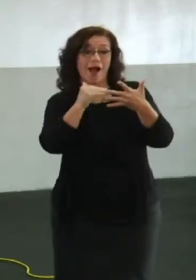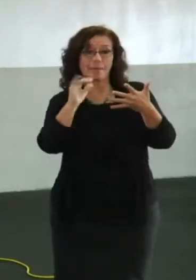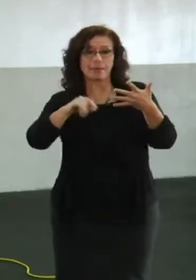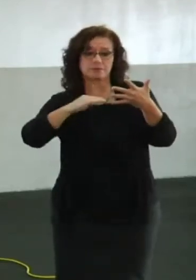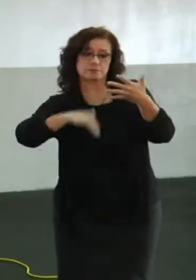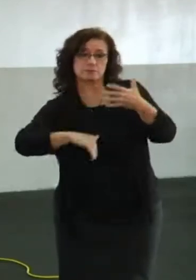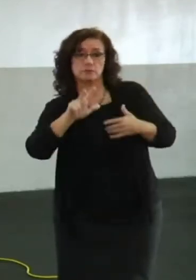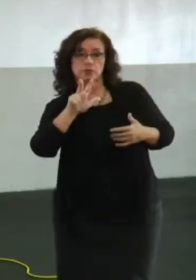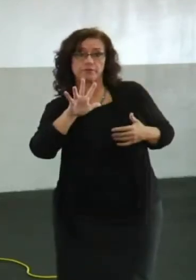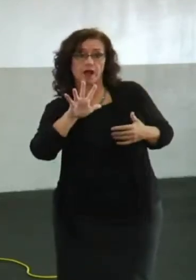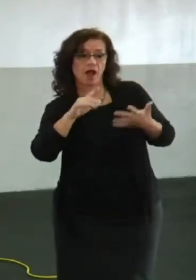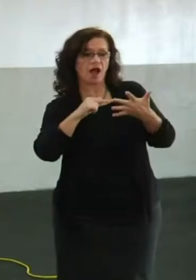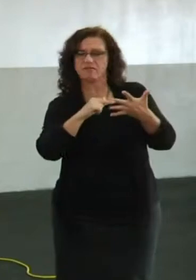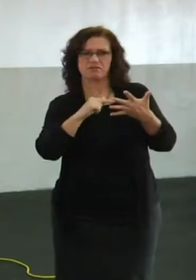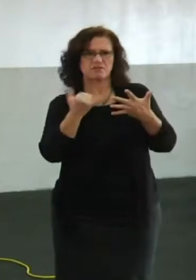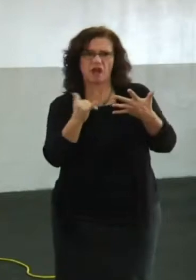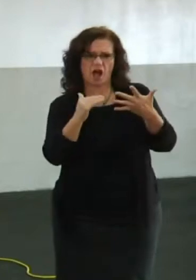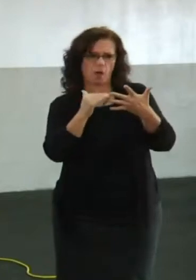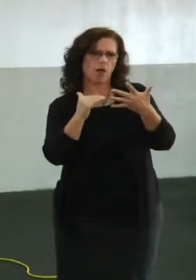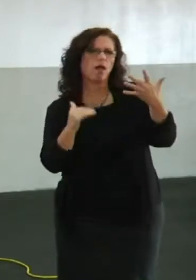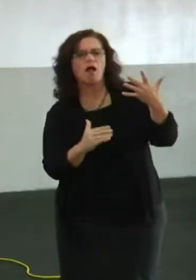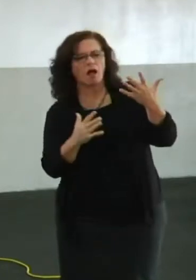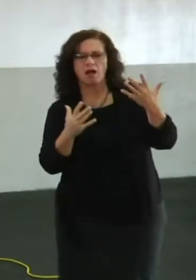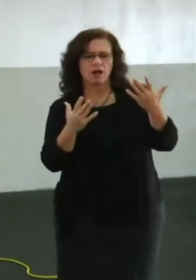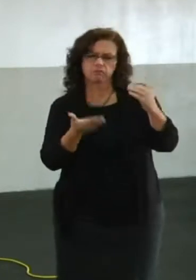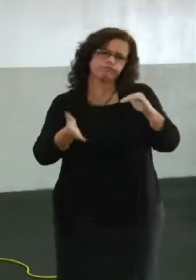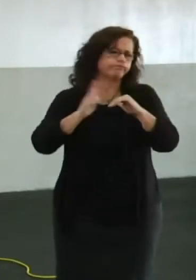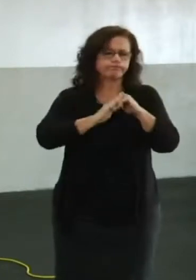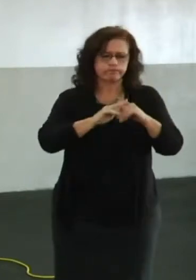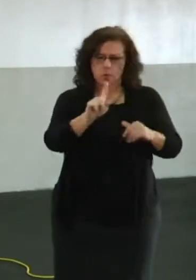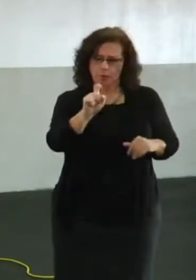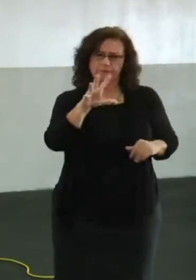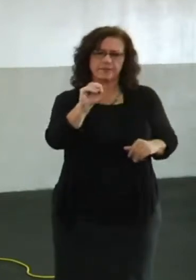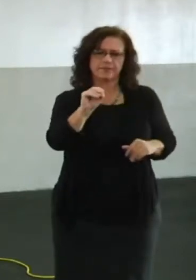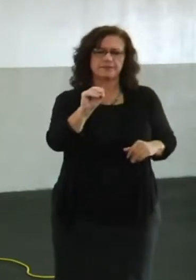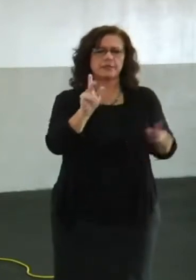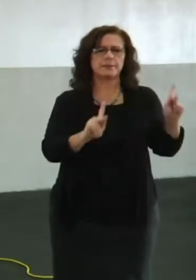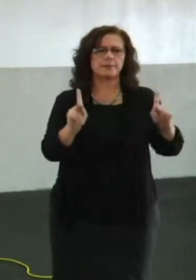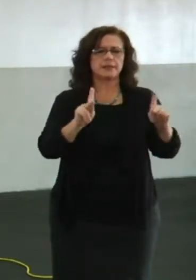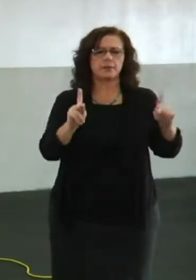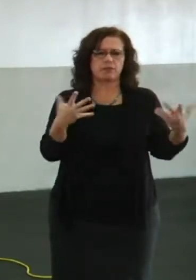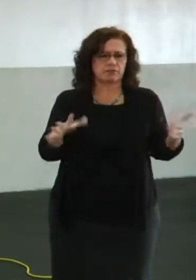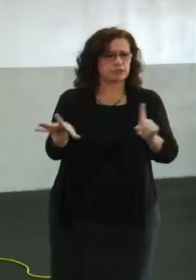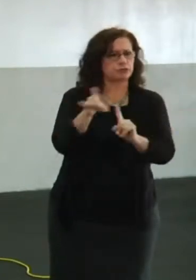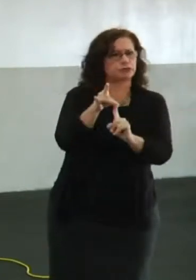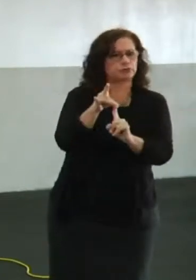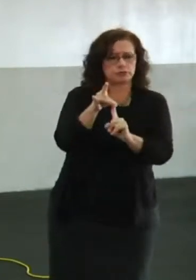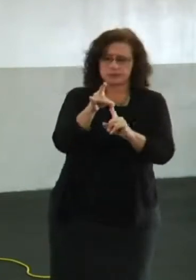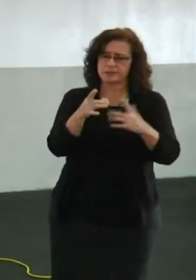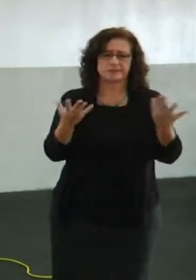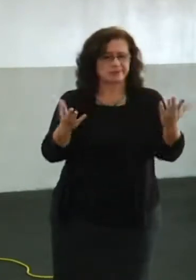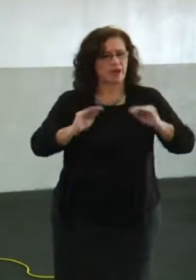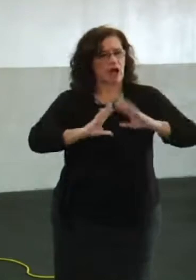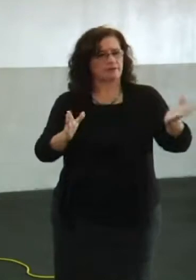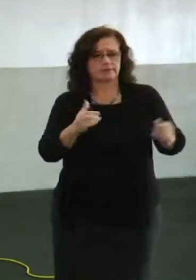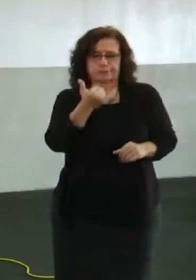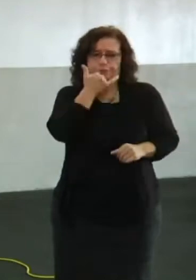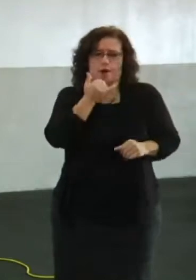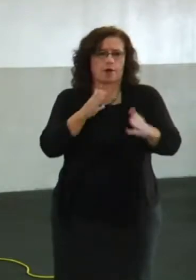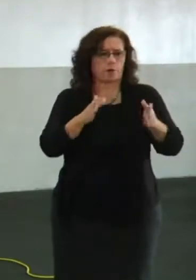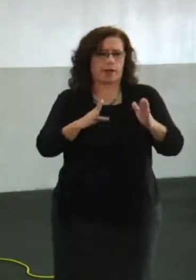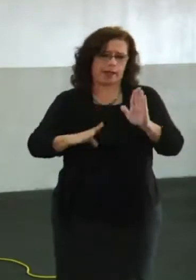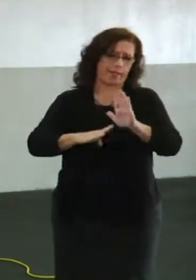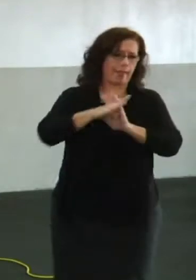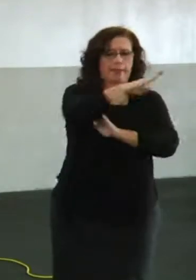immediate target is to come in below 65. And clearly 150 average of these 305